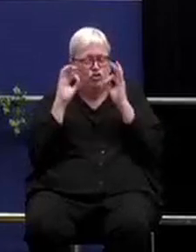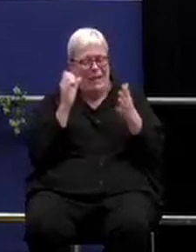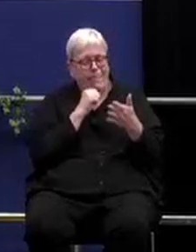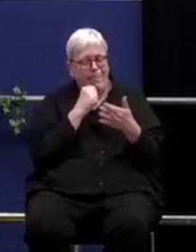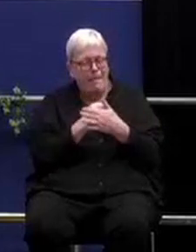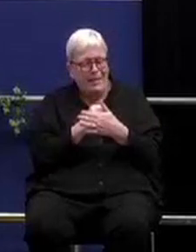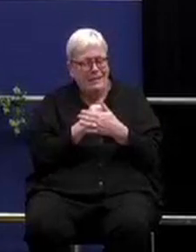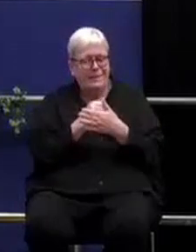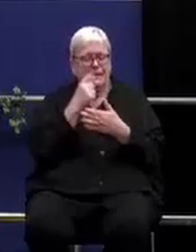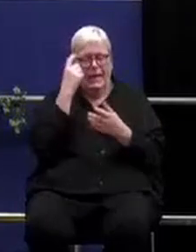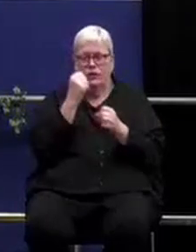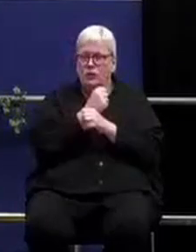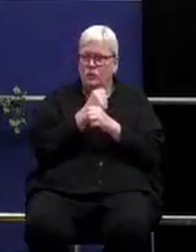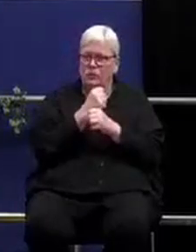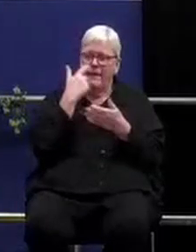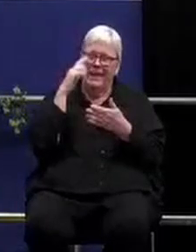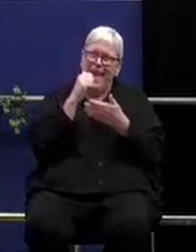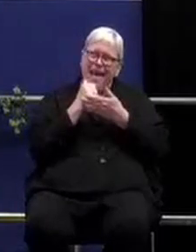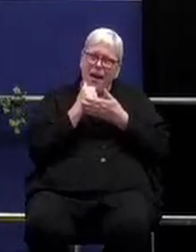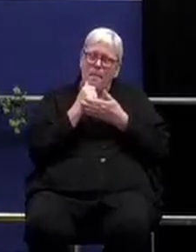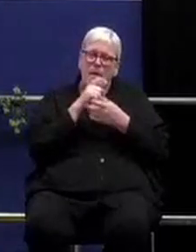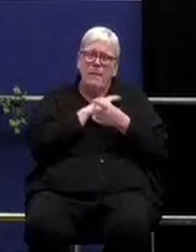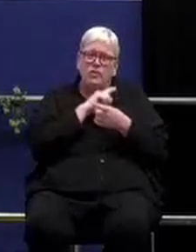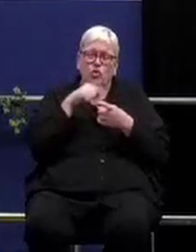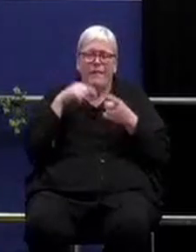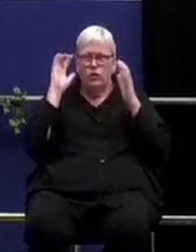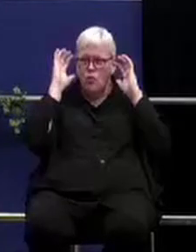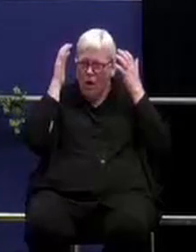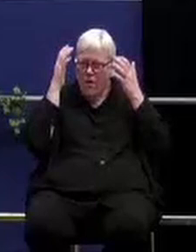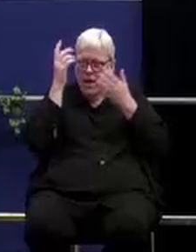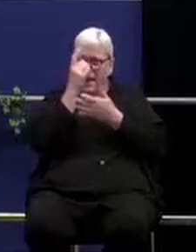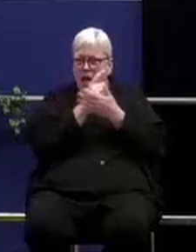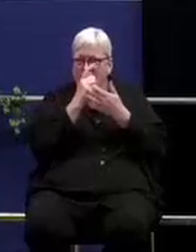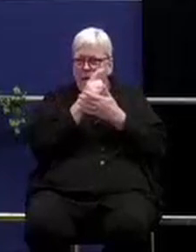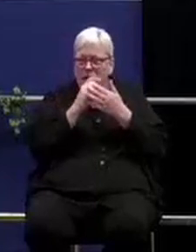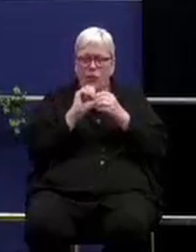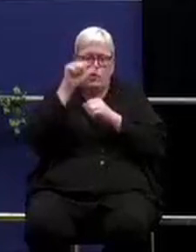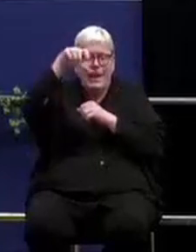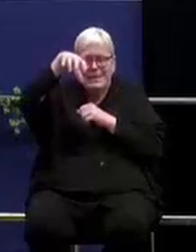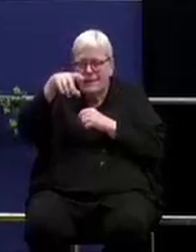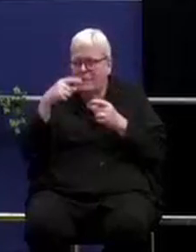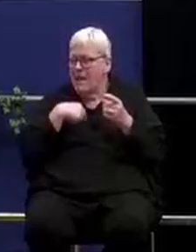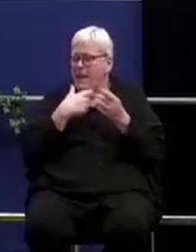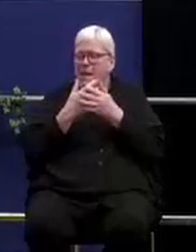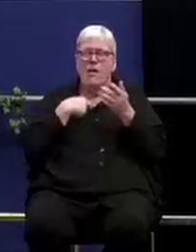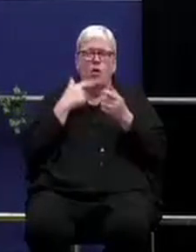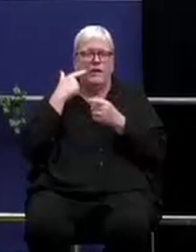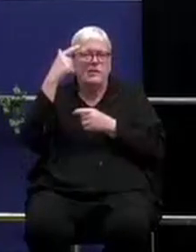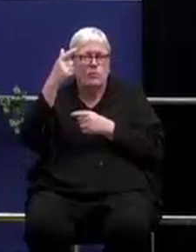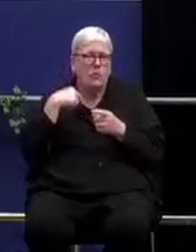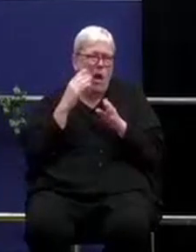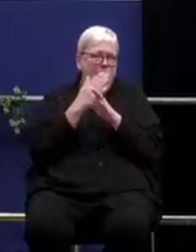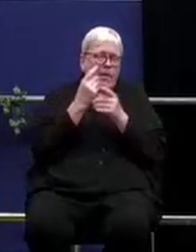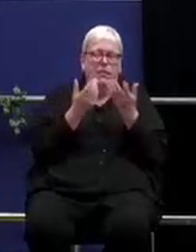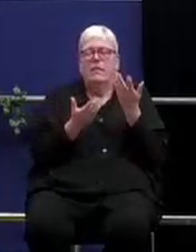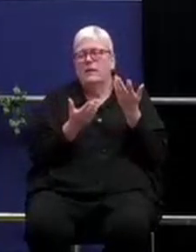as to what you can do. It helps you, I think, because you don't have to worry about getting to the next city or what happens next Tuesday or going to work,